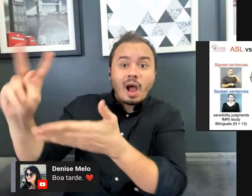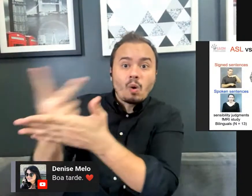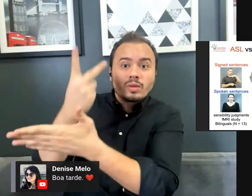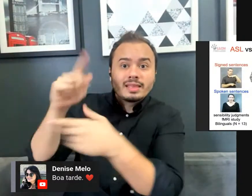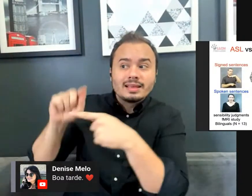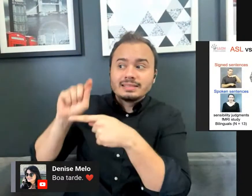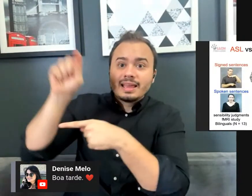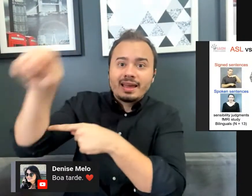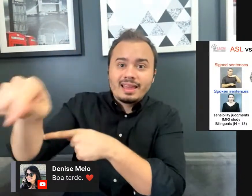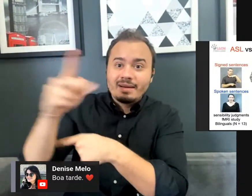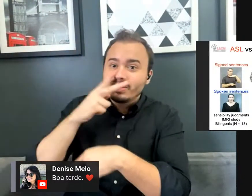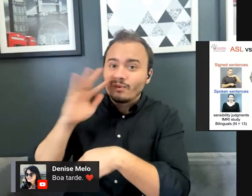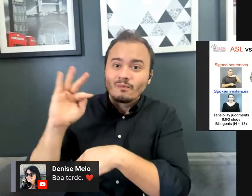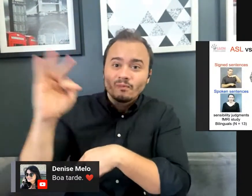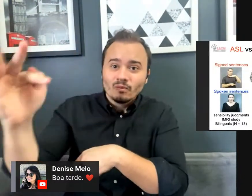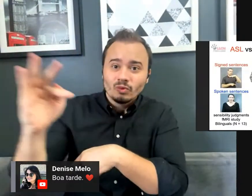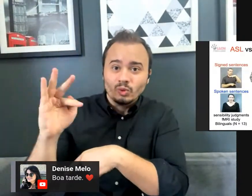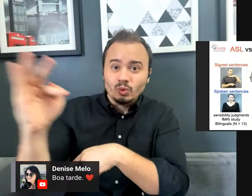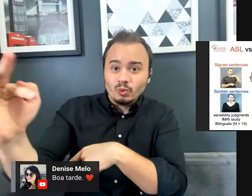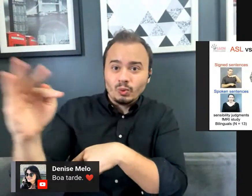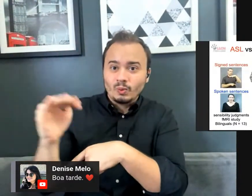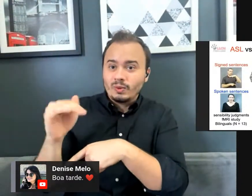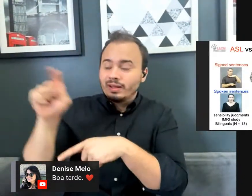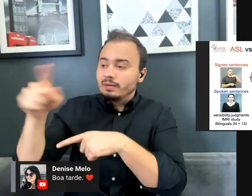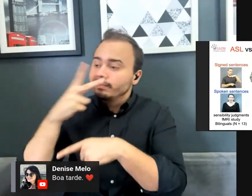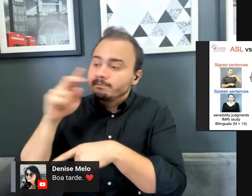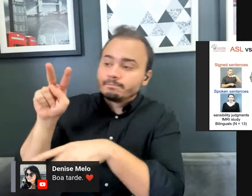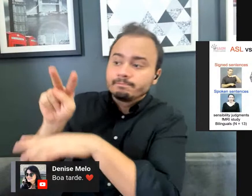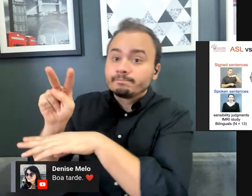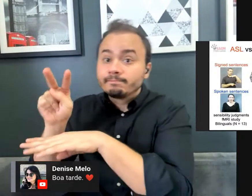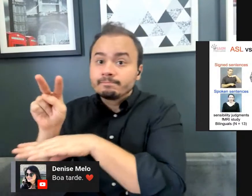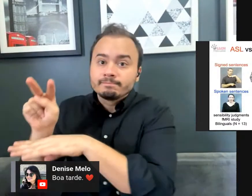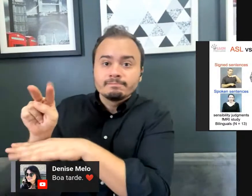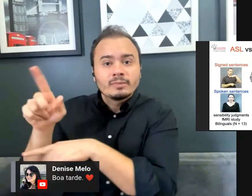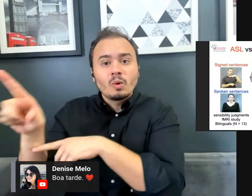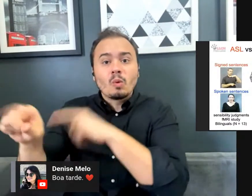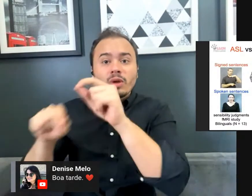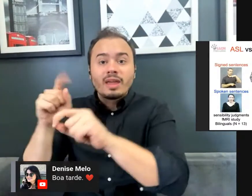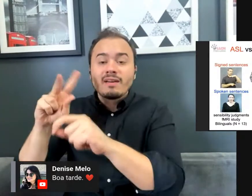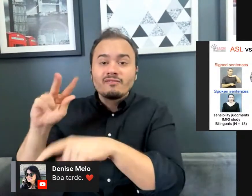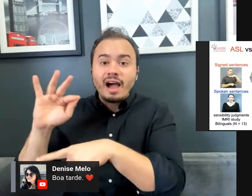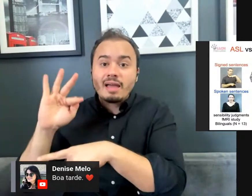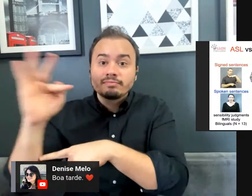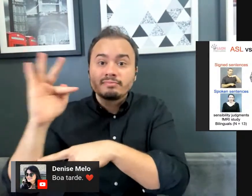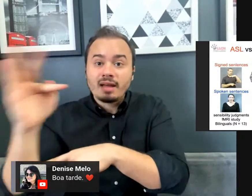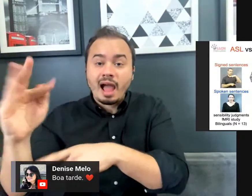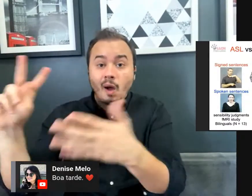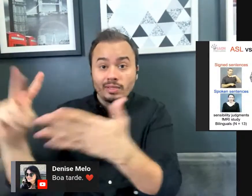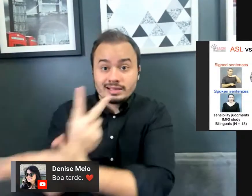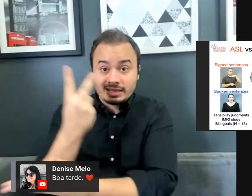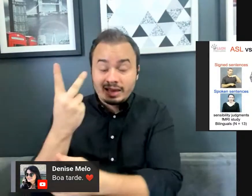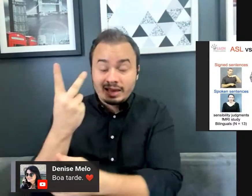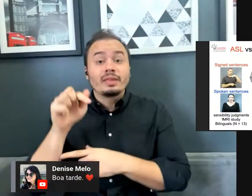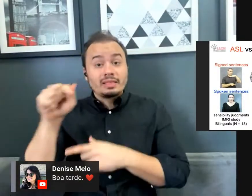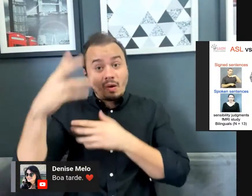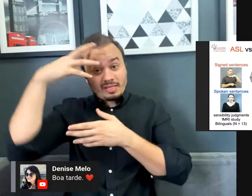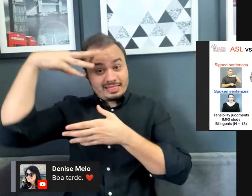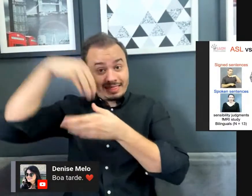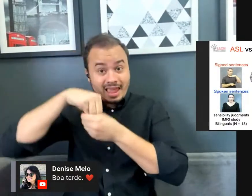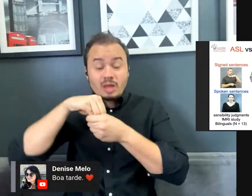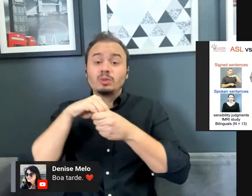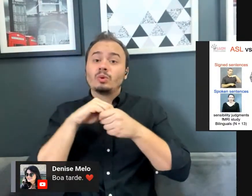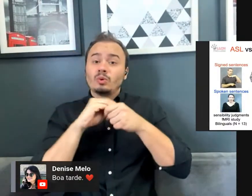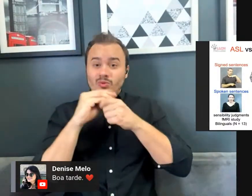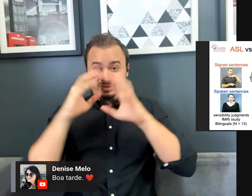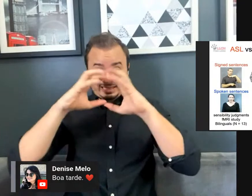observation in which this dorsal region, the prefrontal parietal region, generates internal models using production to